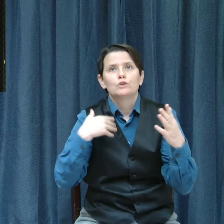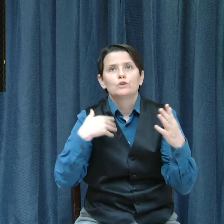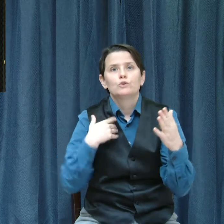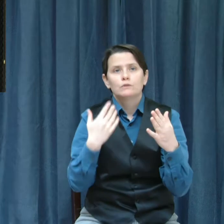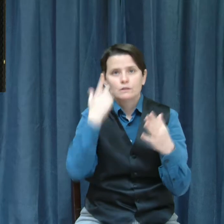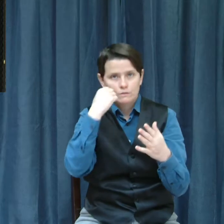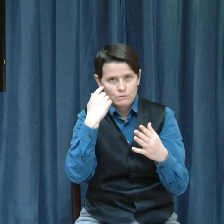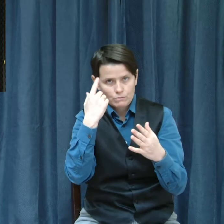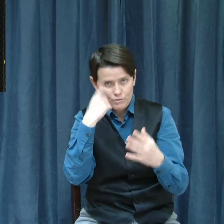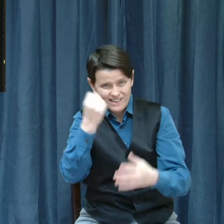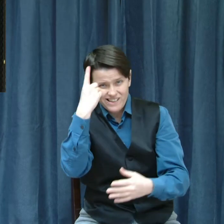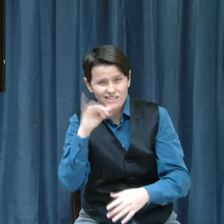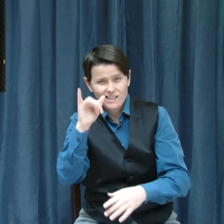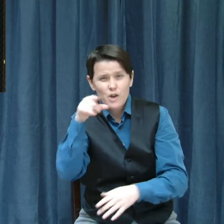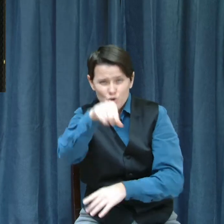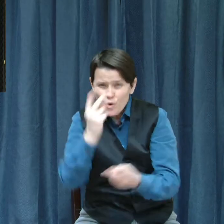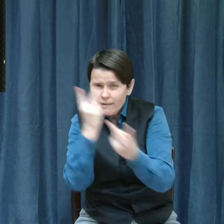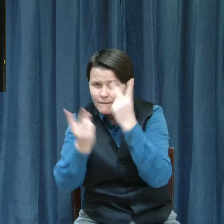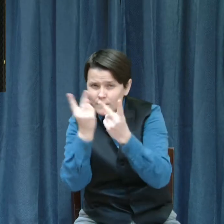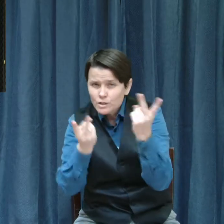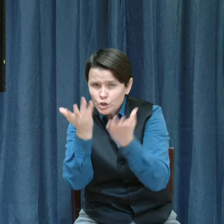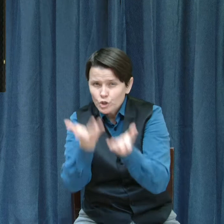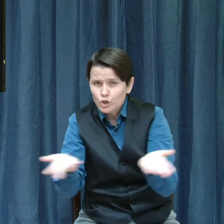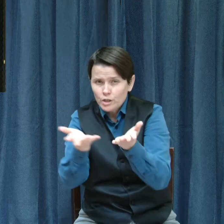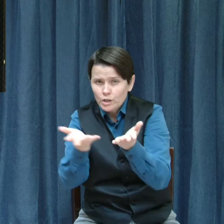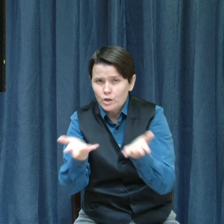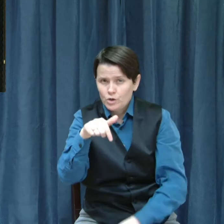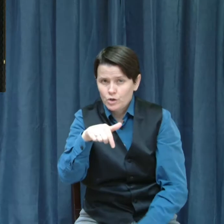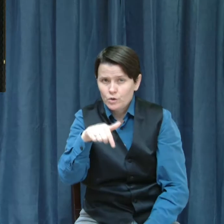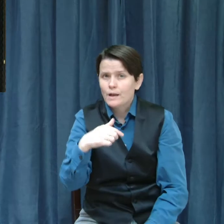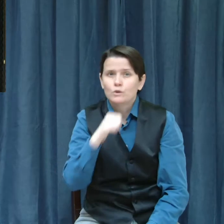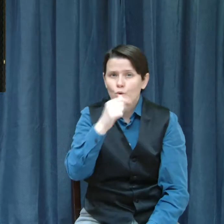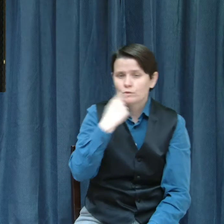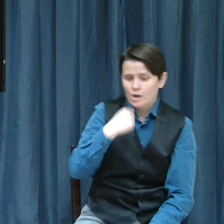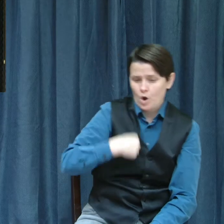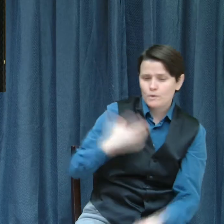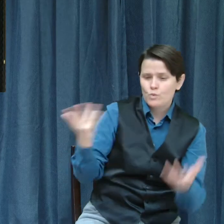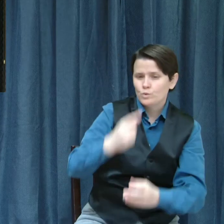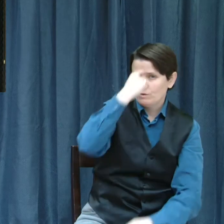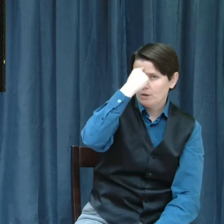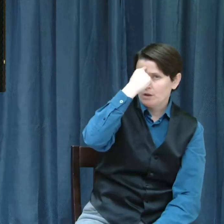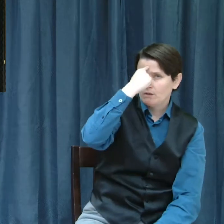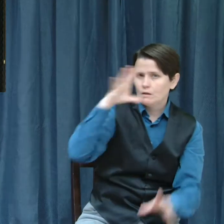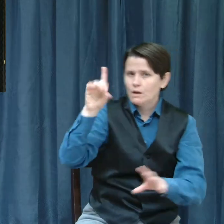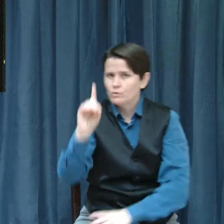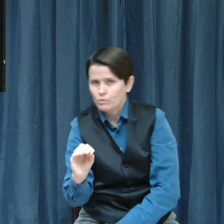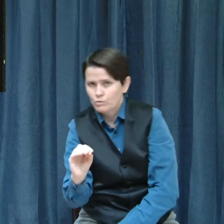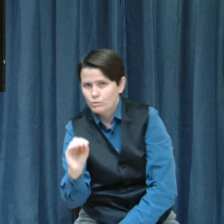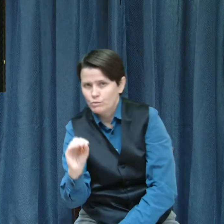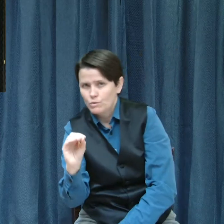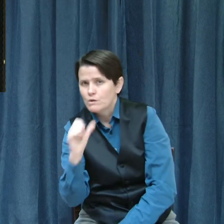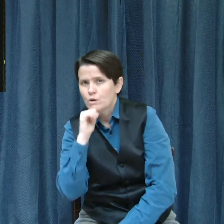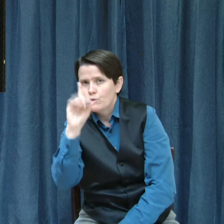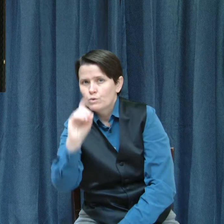Don't come into my house and tell me what I think I should be thinking and tell me what I should be doing. Don't do that. If we're going to find